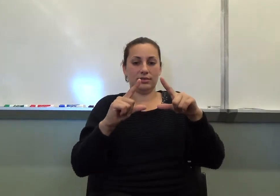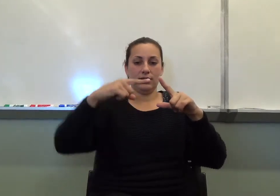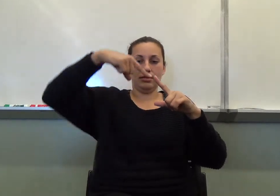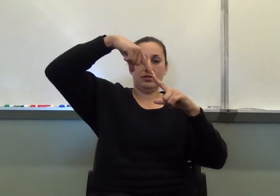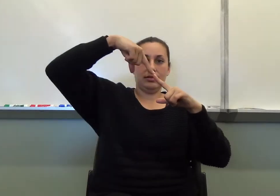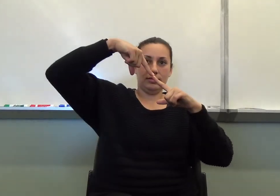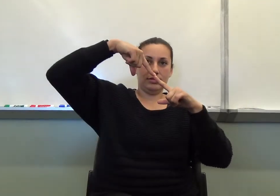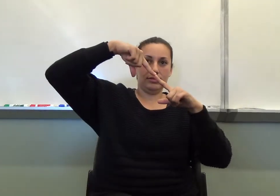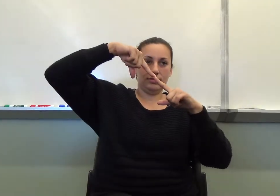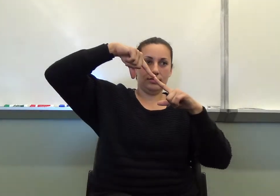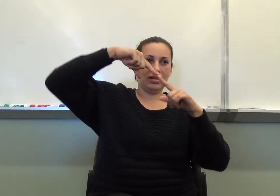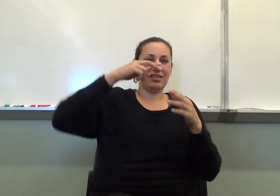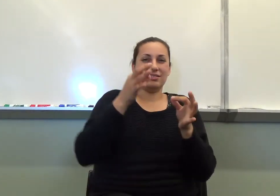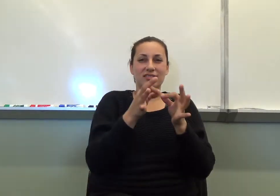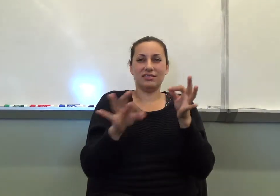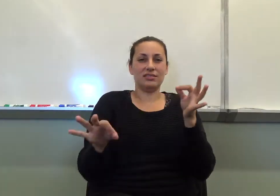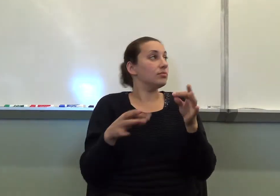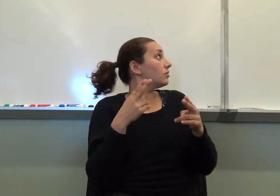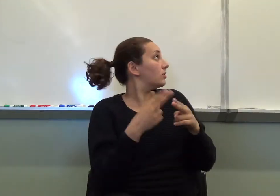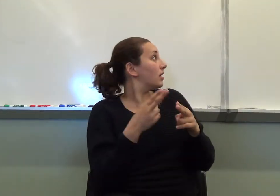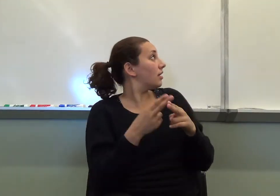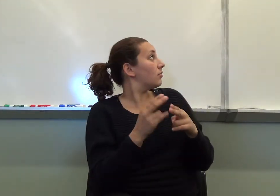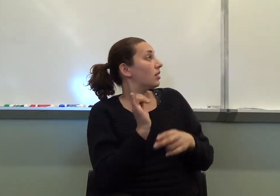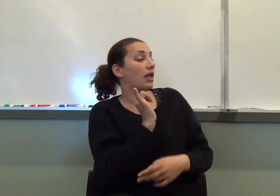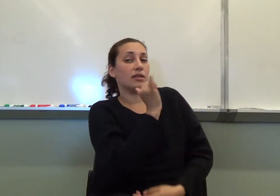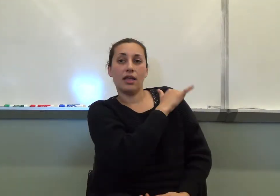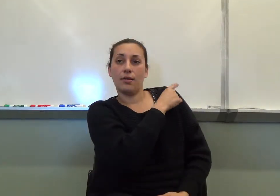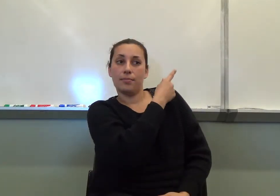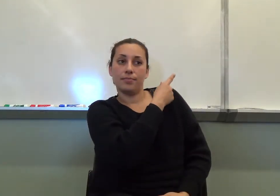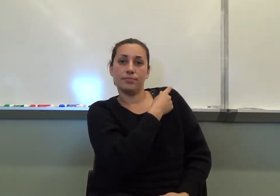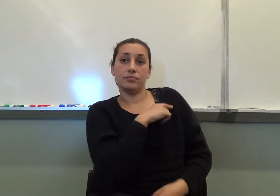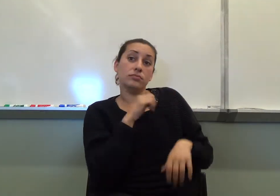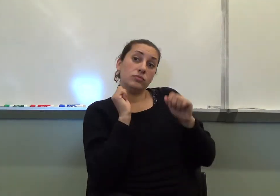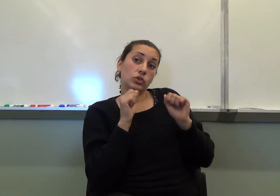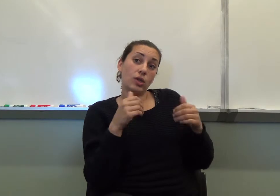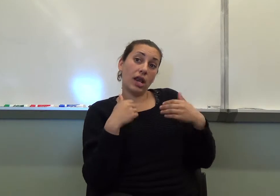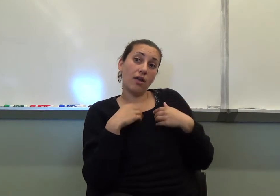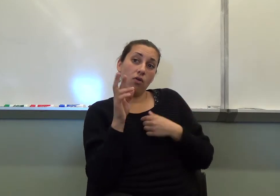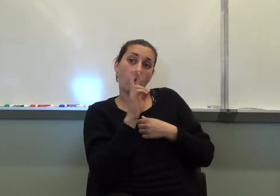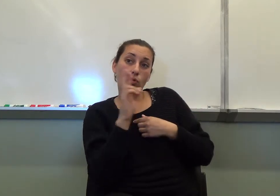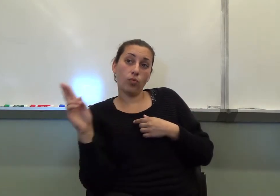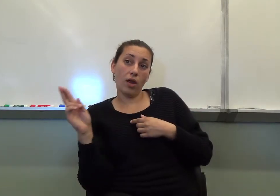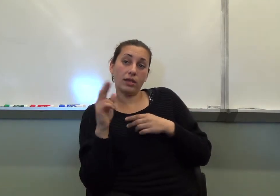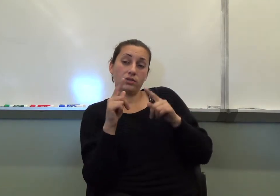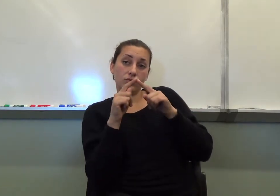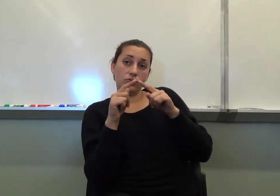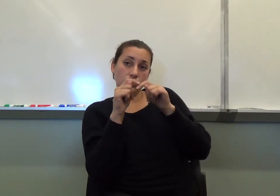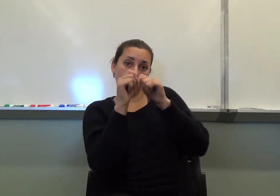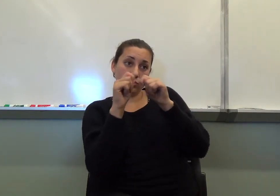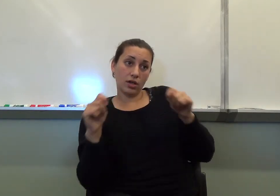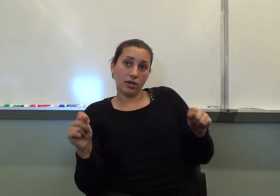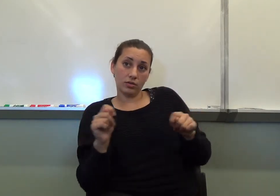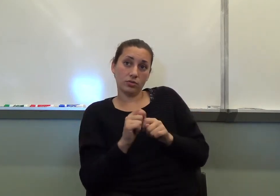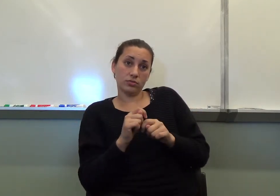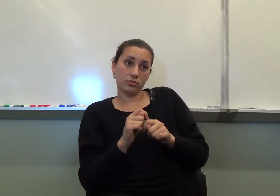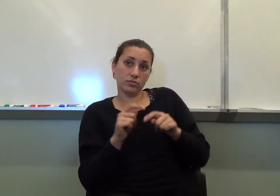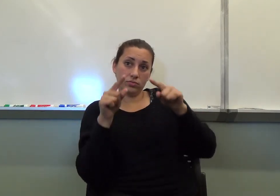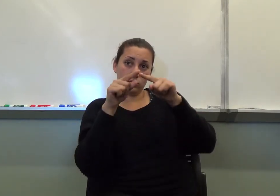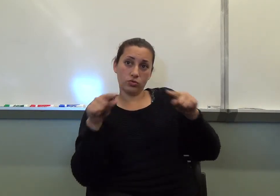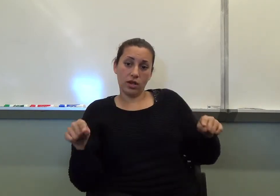Very simple naming process. You can have a right triangle. We've seen several of those already. You have to have a